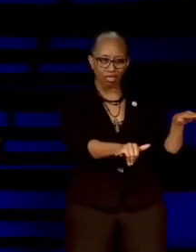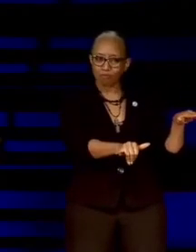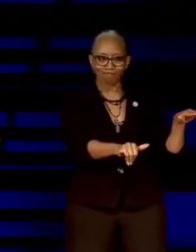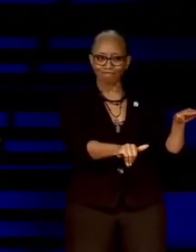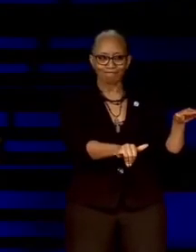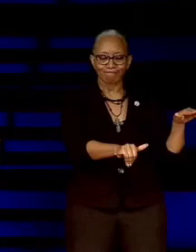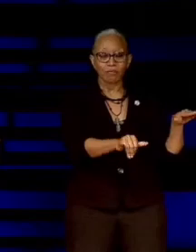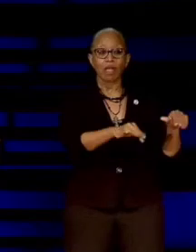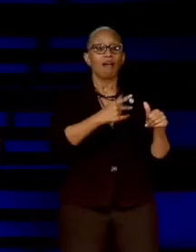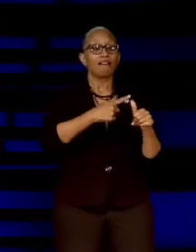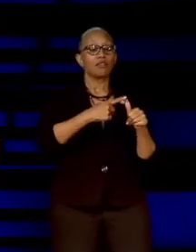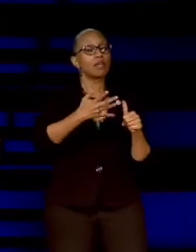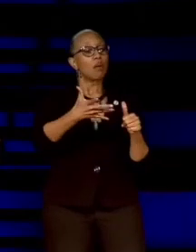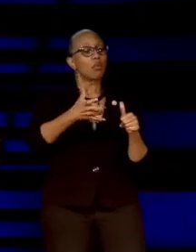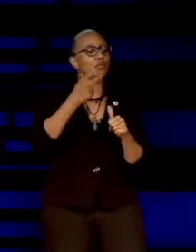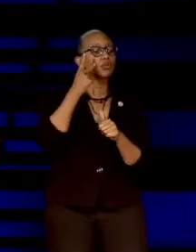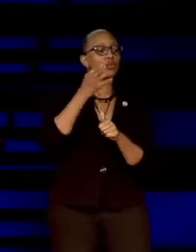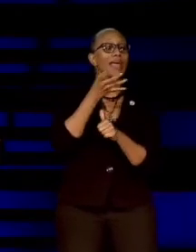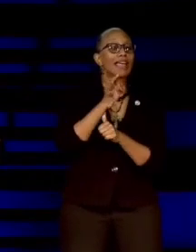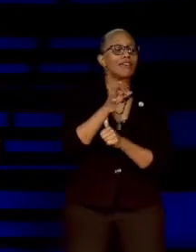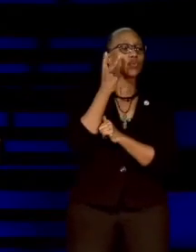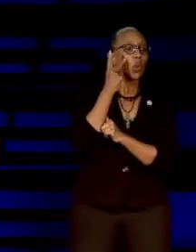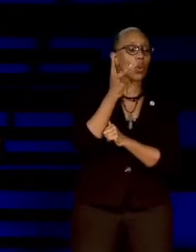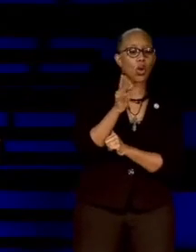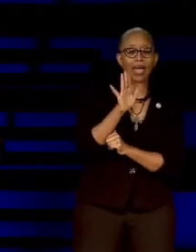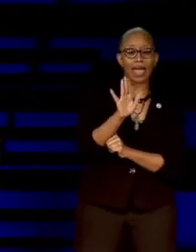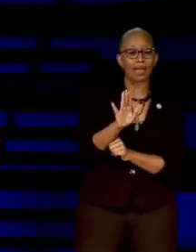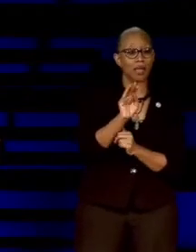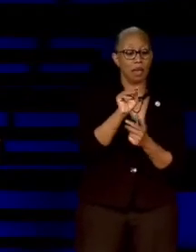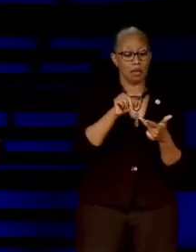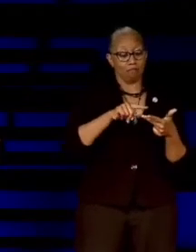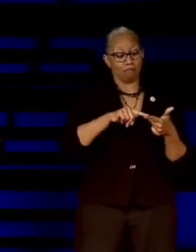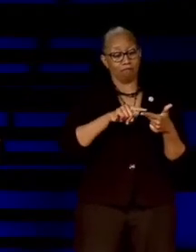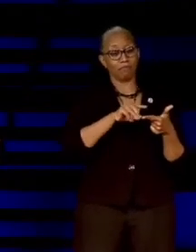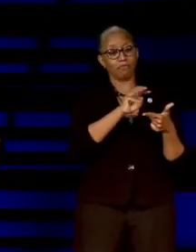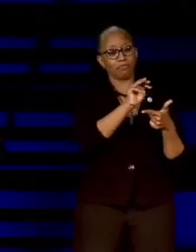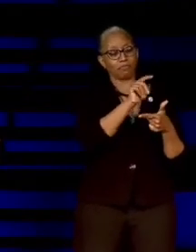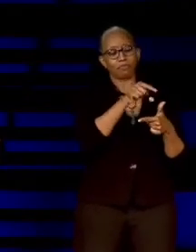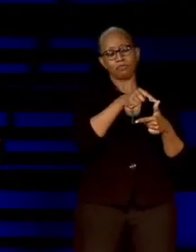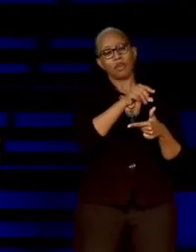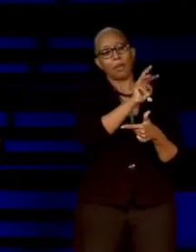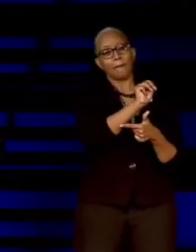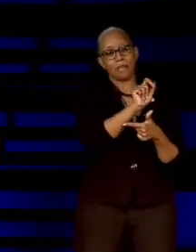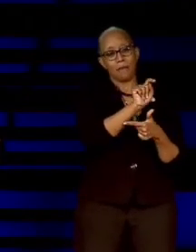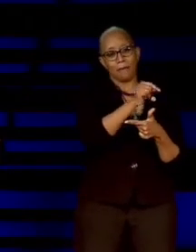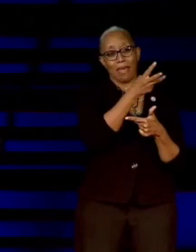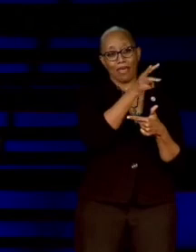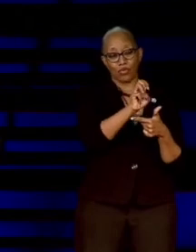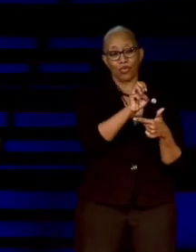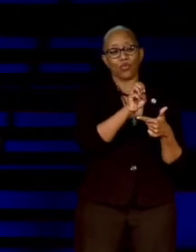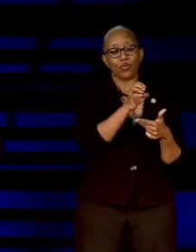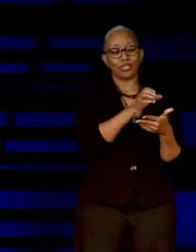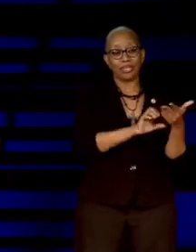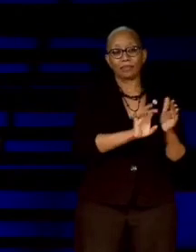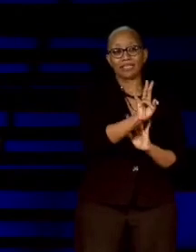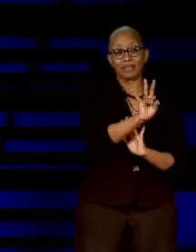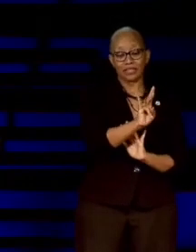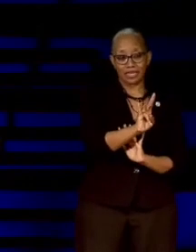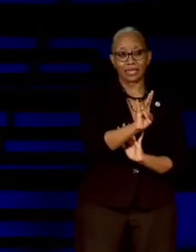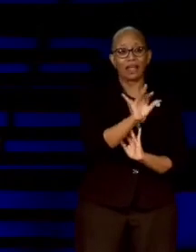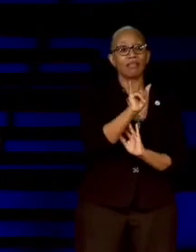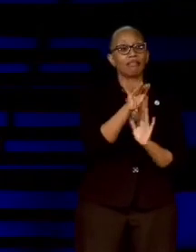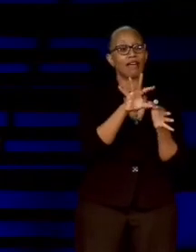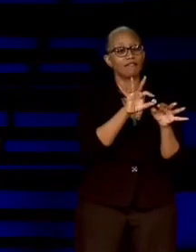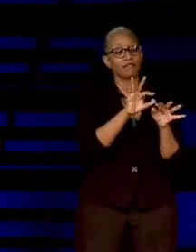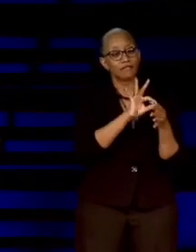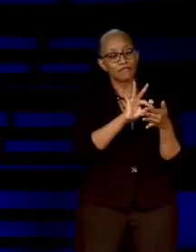He says, first of all, show them that if you look at the Matthew account, the narrative of Matthew, chapter 17, note taker, verse